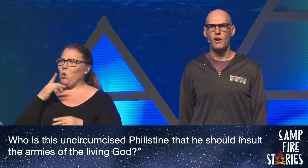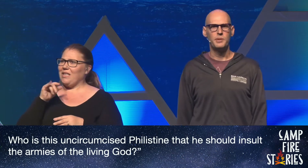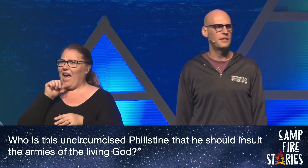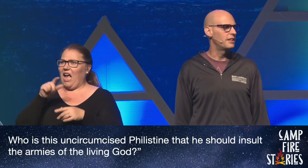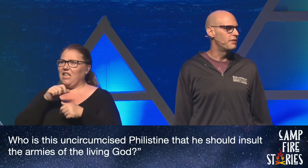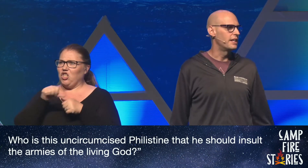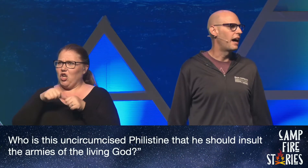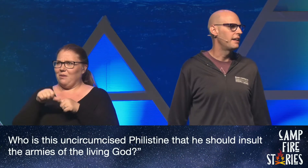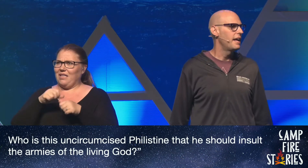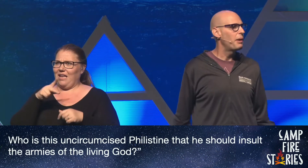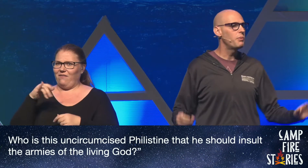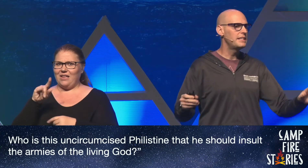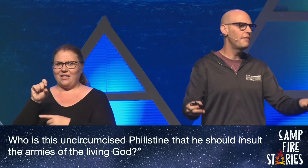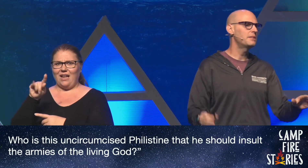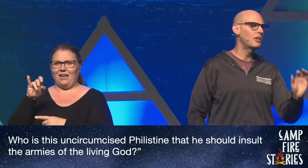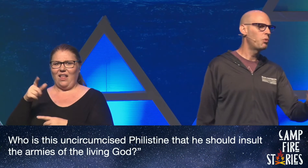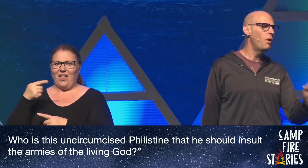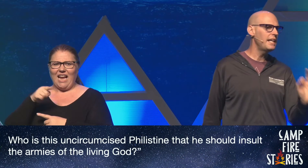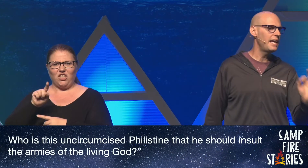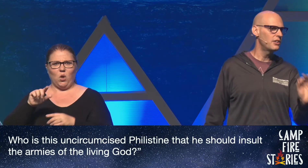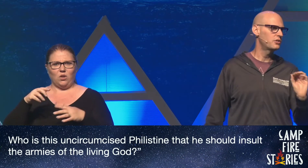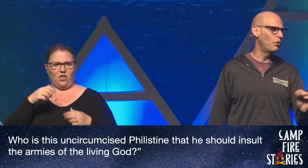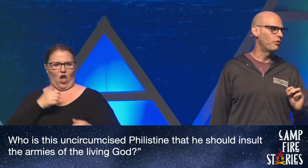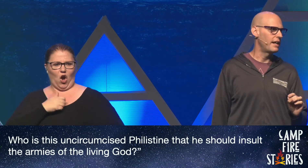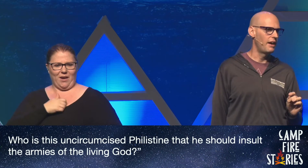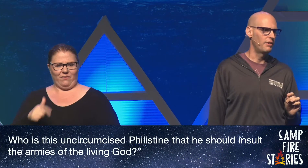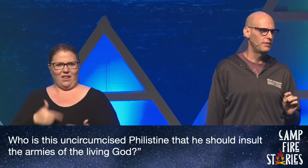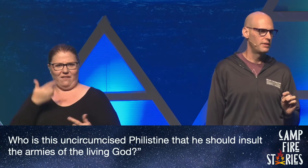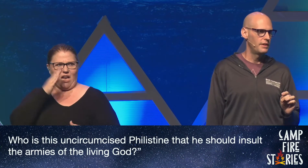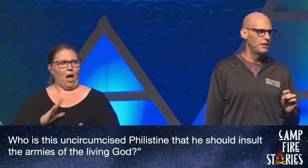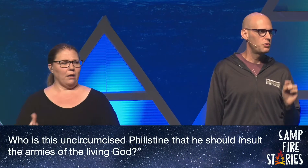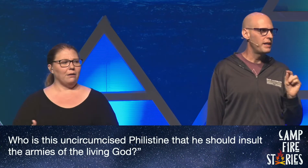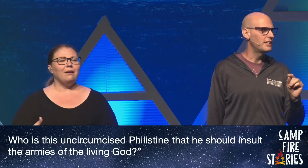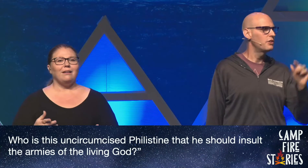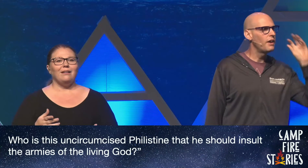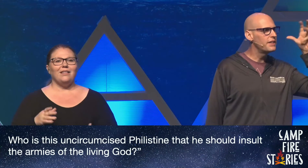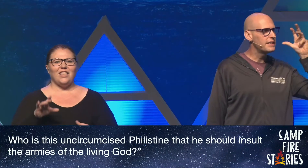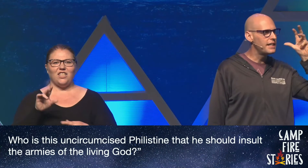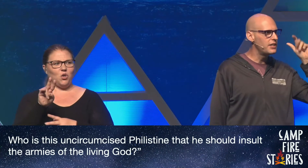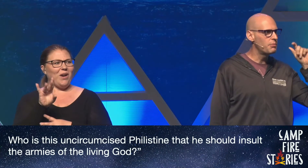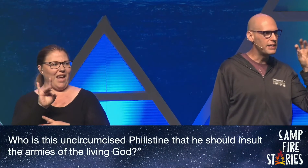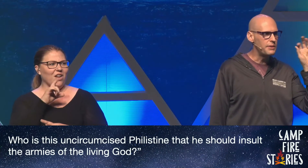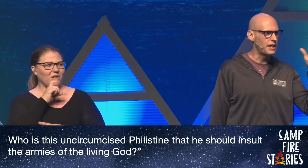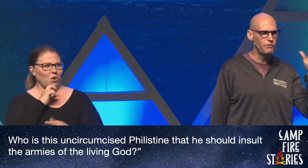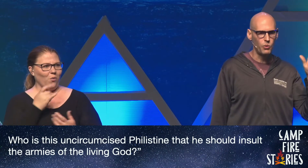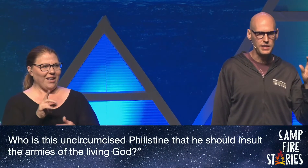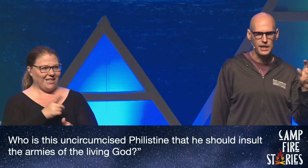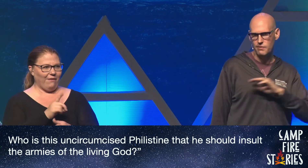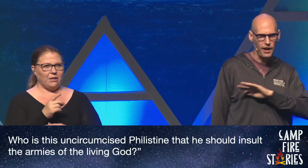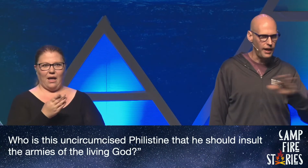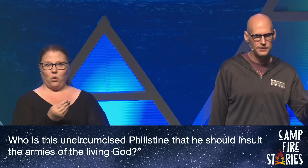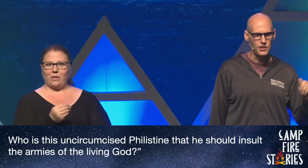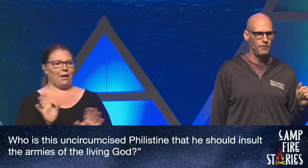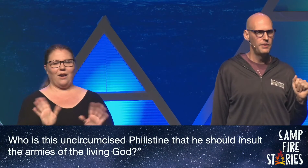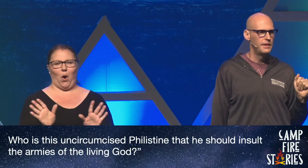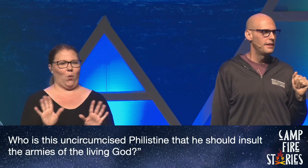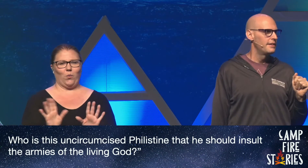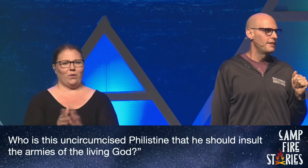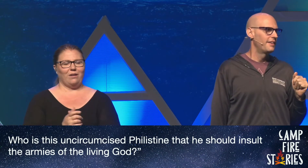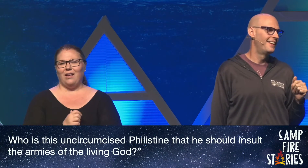the armies of the living God? By the way, David's about 28 years old right now. 28. So you have this idea in your mind that he was 14. No.